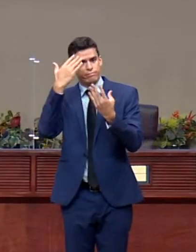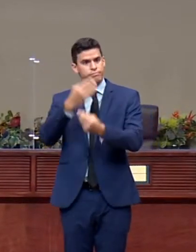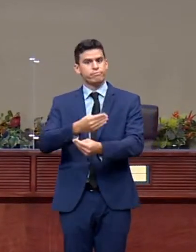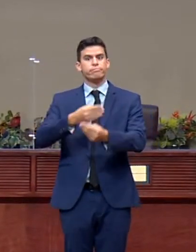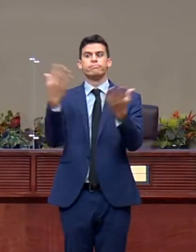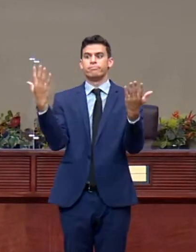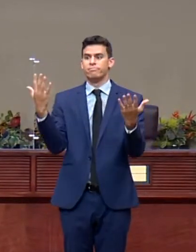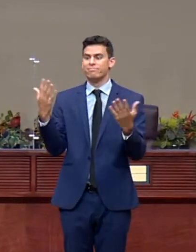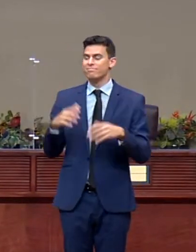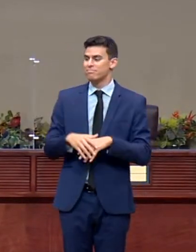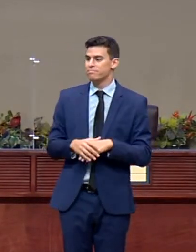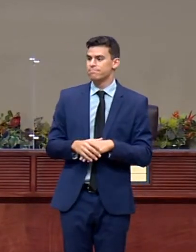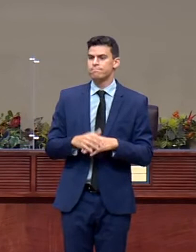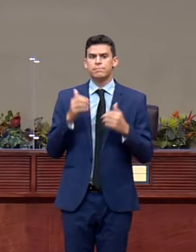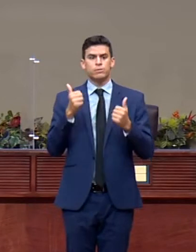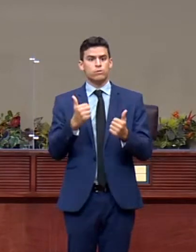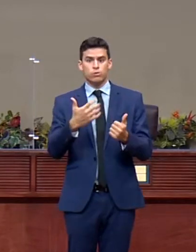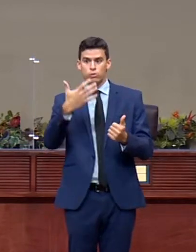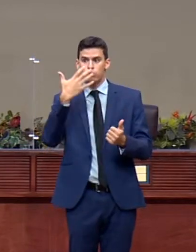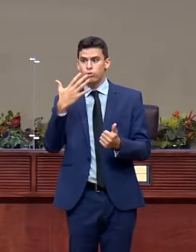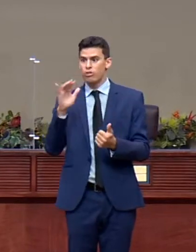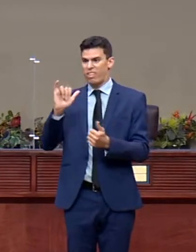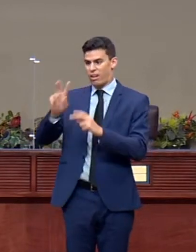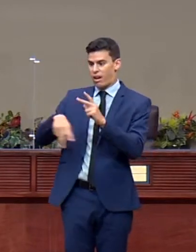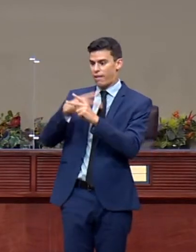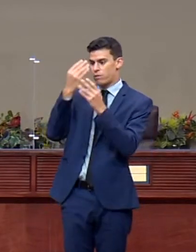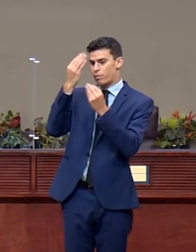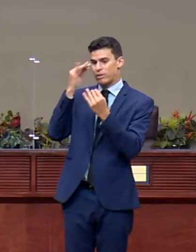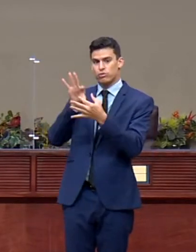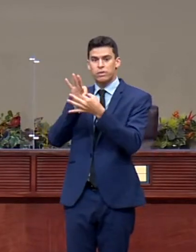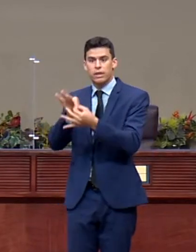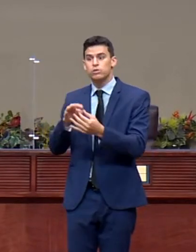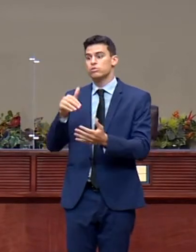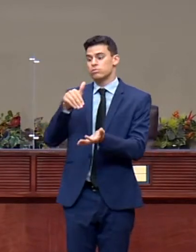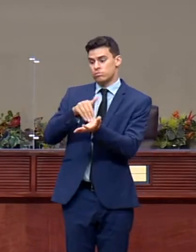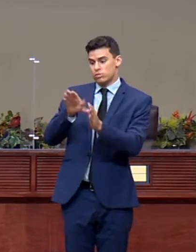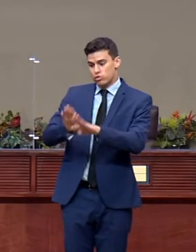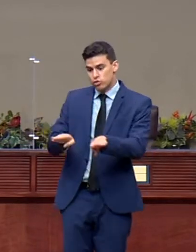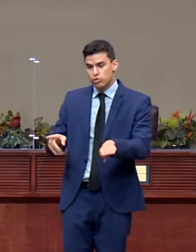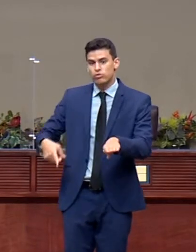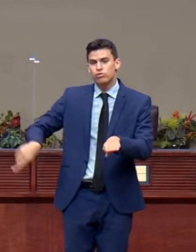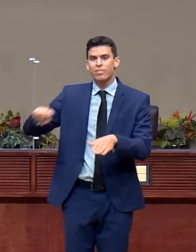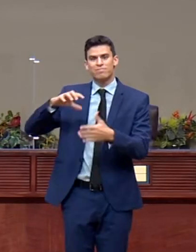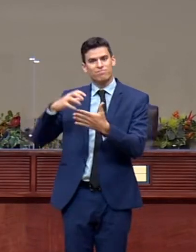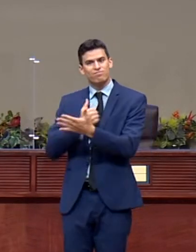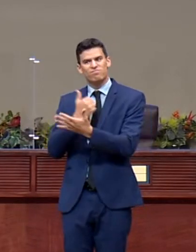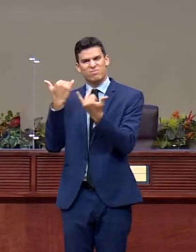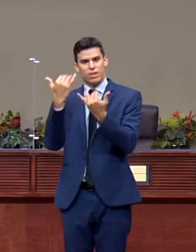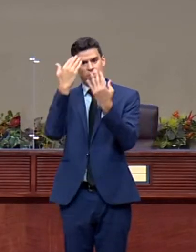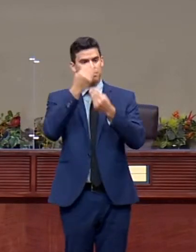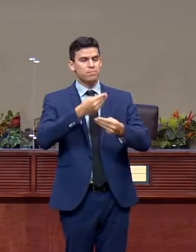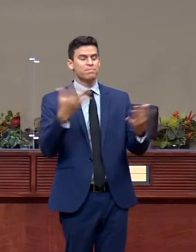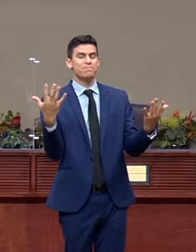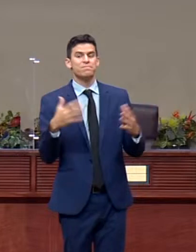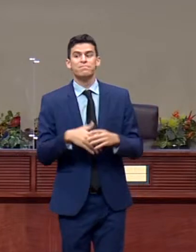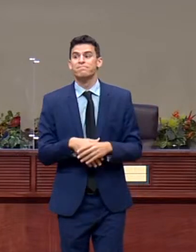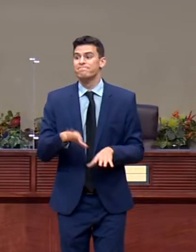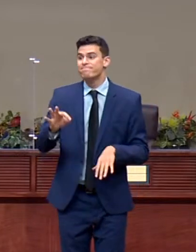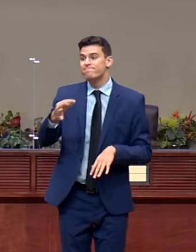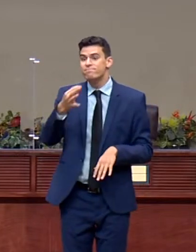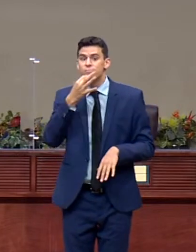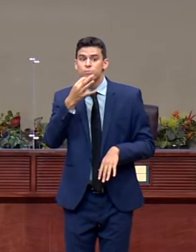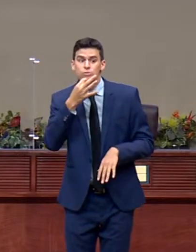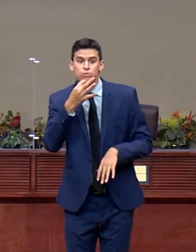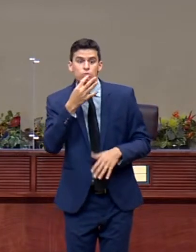about time that we share this type of information, as may be approaching the time where 5 and older could